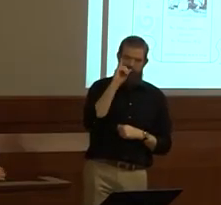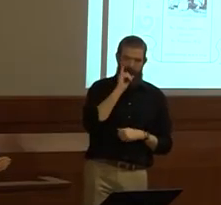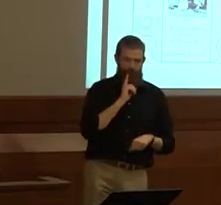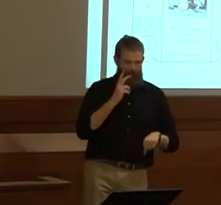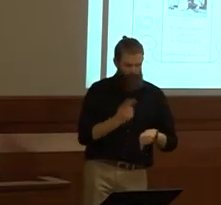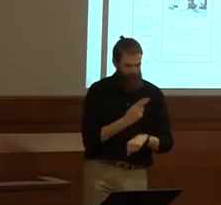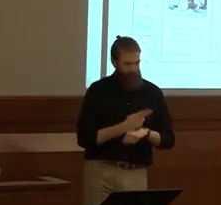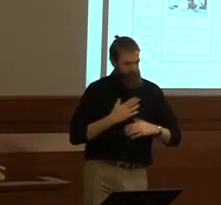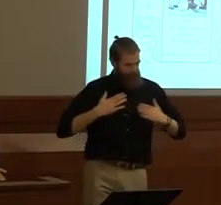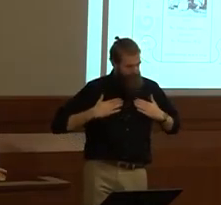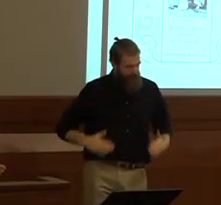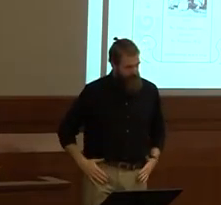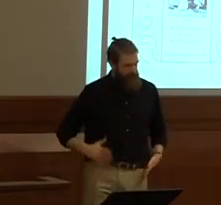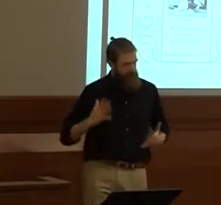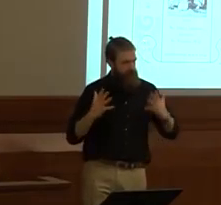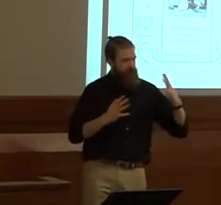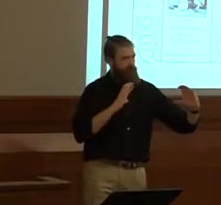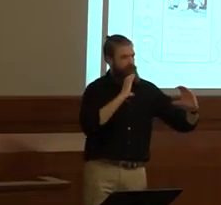Just